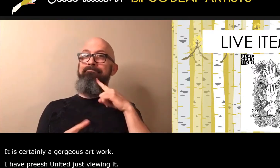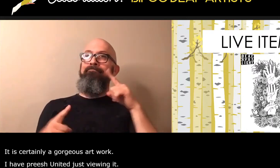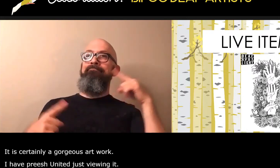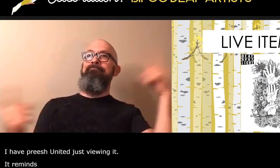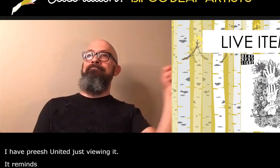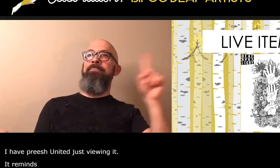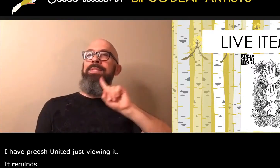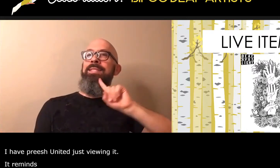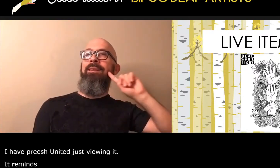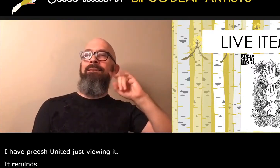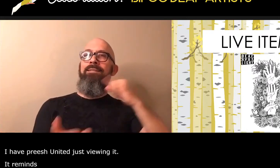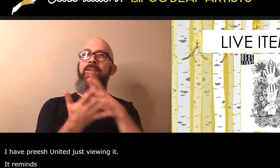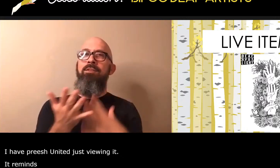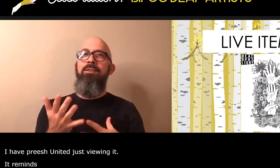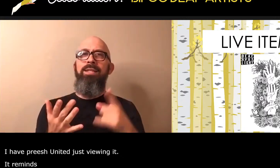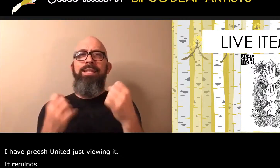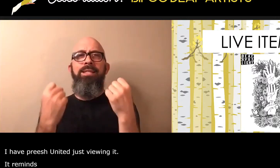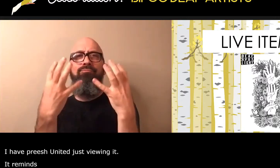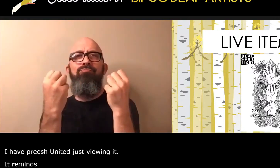of Chuck Baird's work.